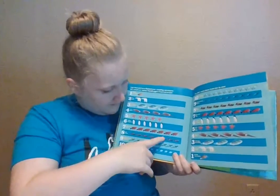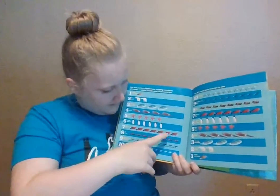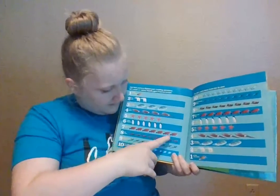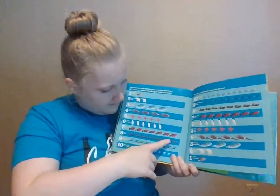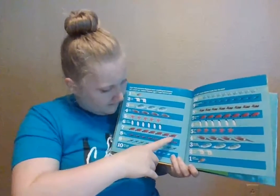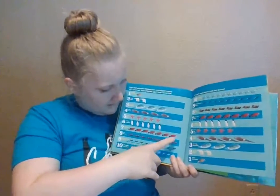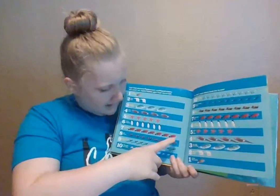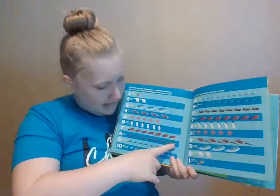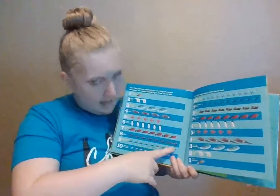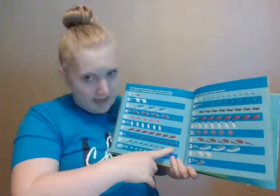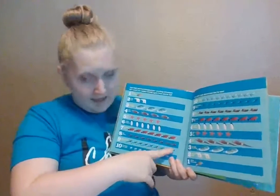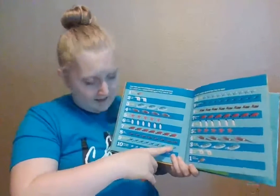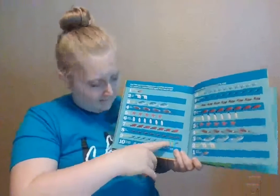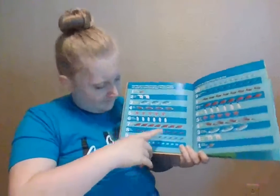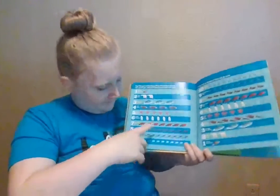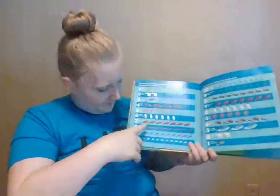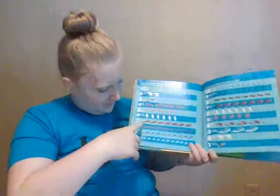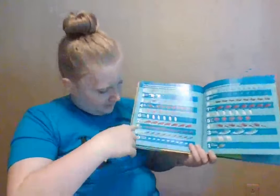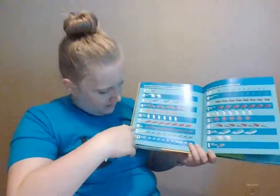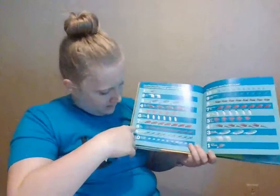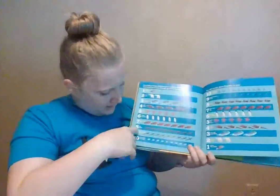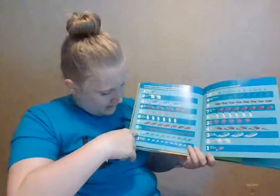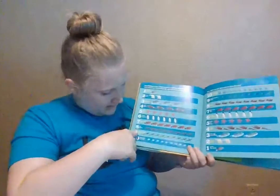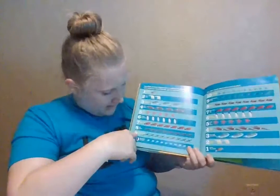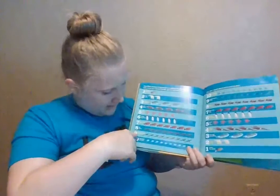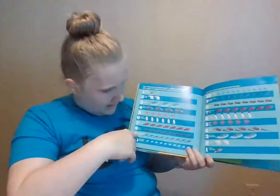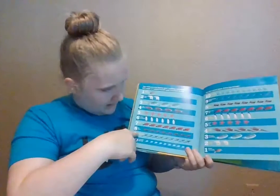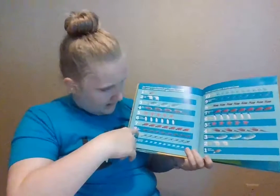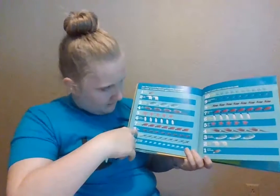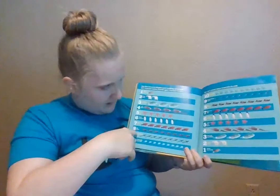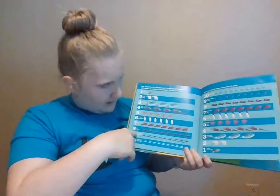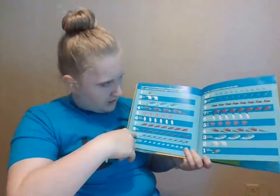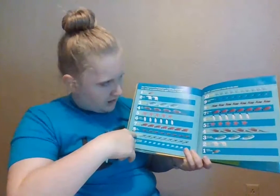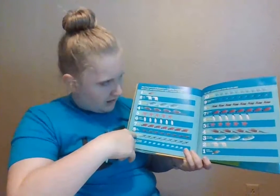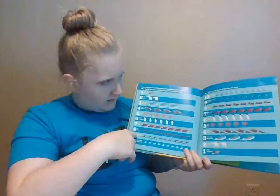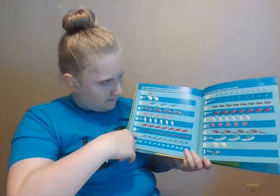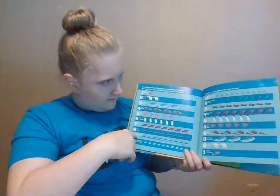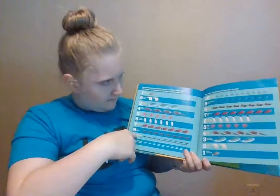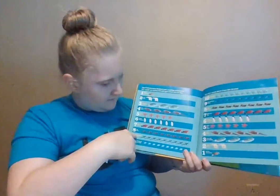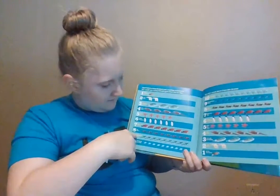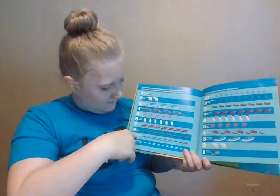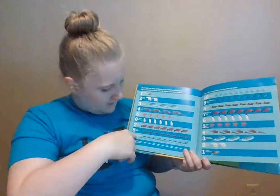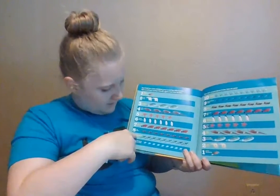6, 7, 8, 9 hammerhead sharks,